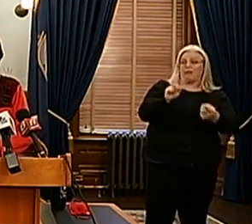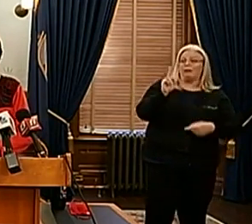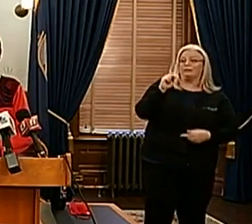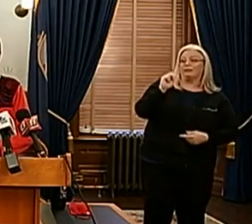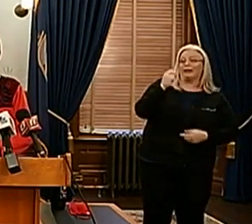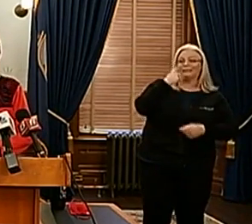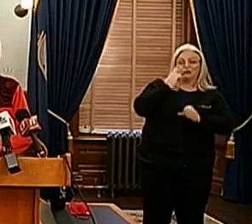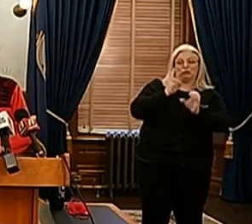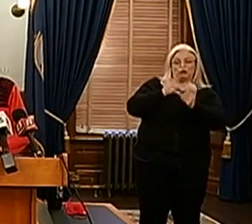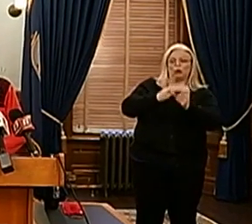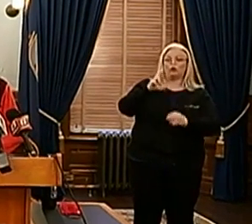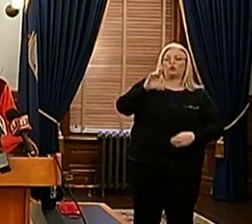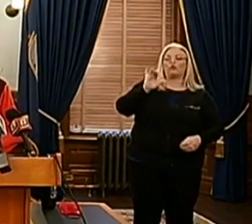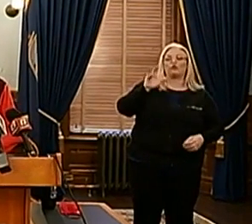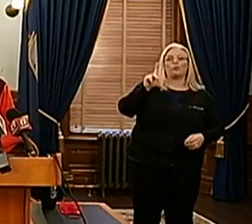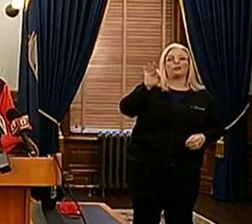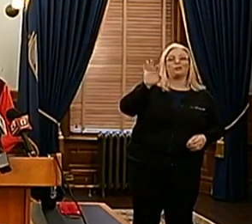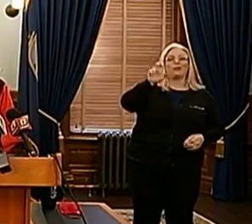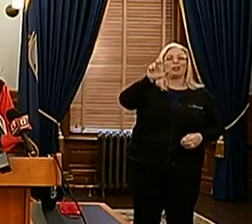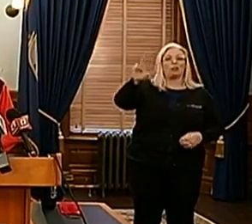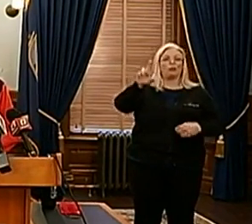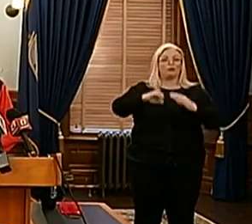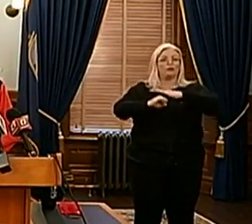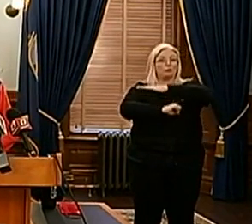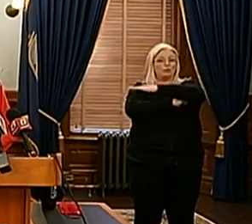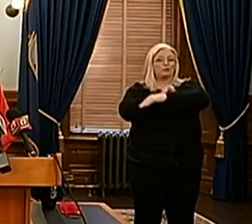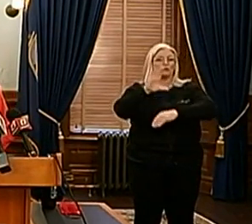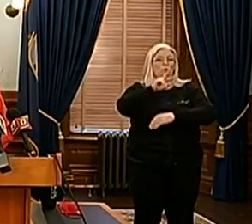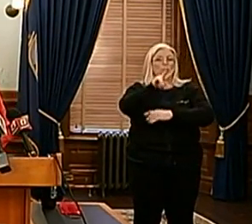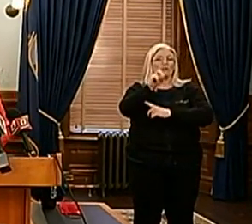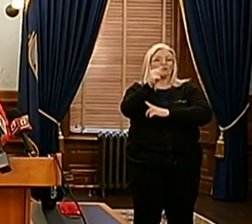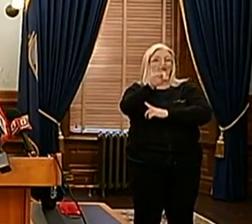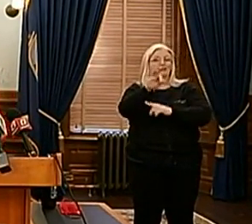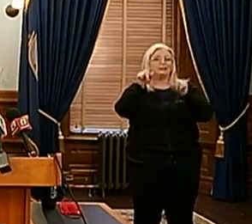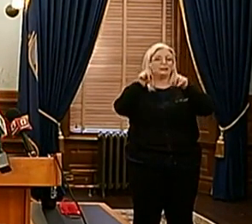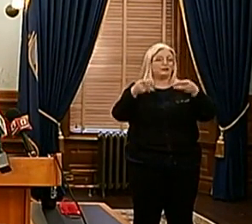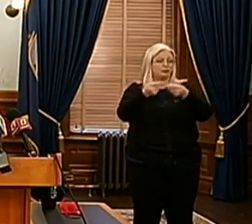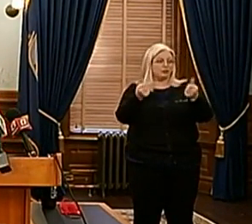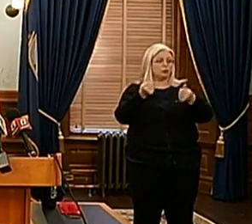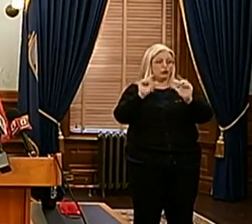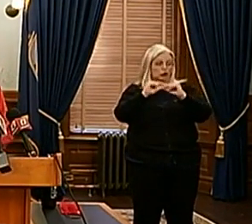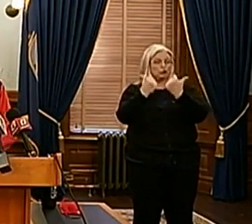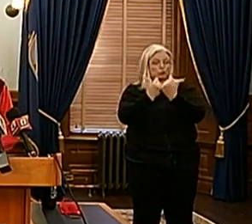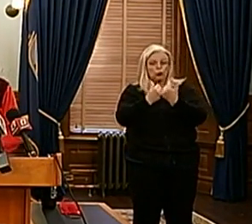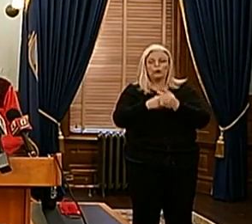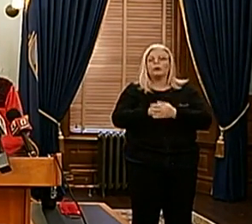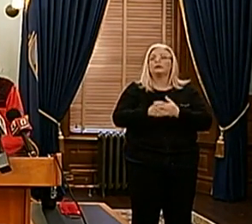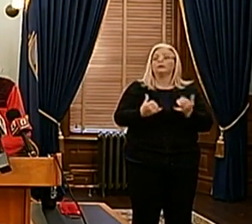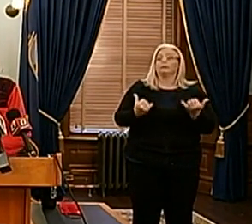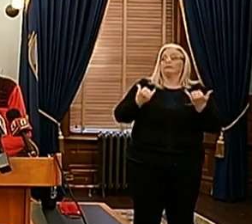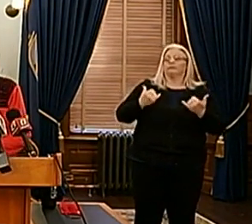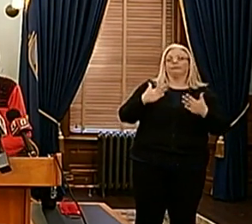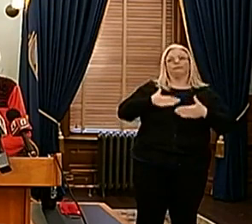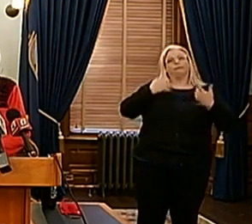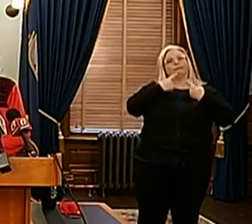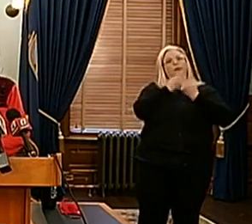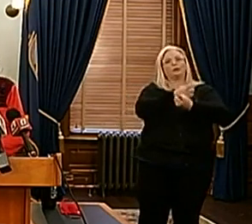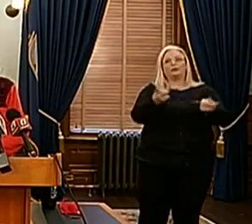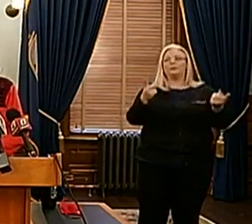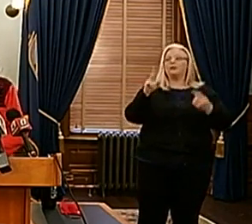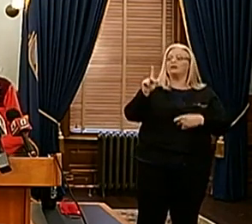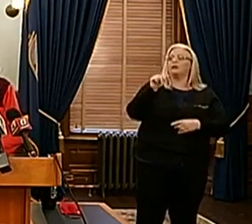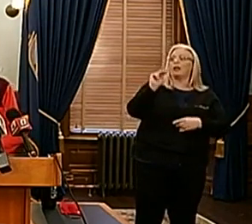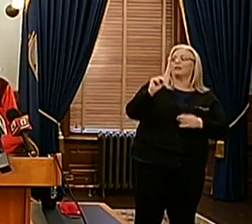Kansas had joined the Rockefeller Foundation COVID-19 Testing Solutions Group. Today, I'm pleased to report